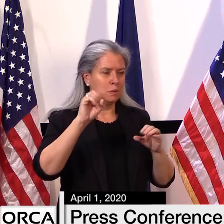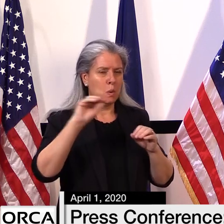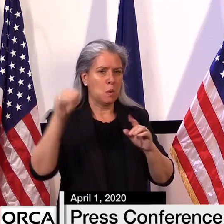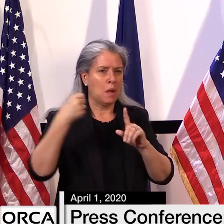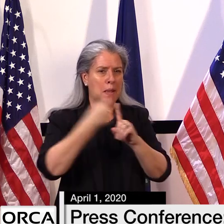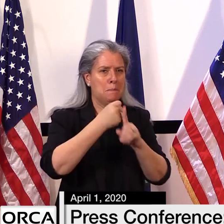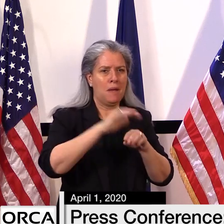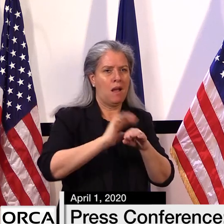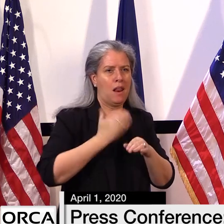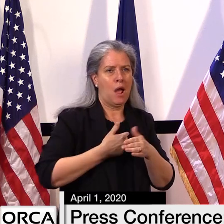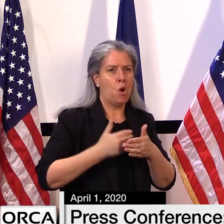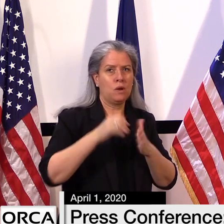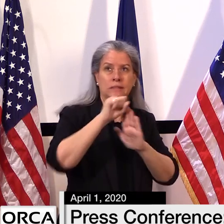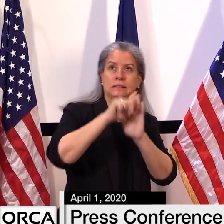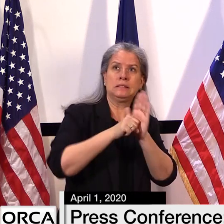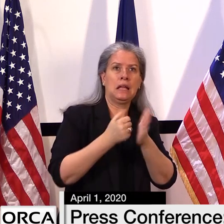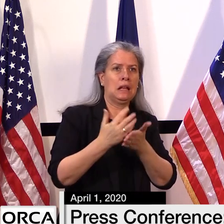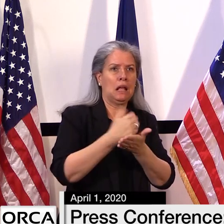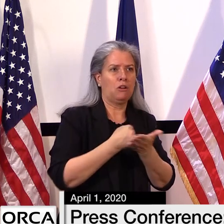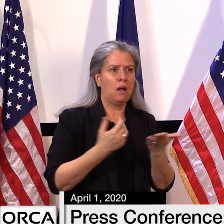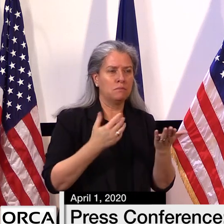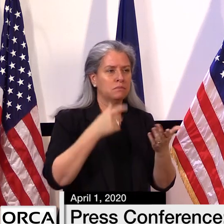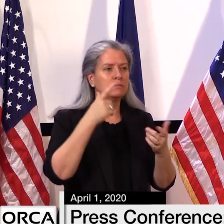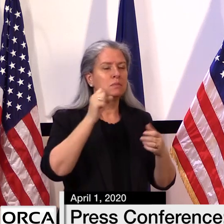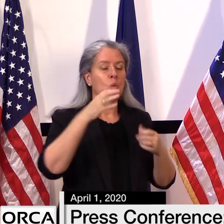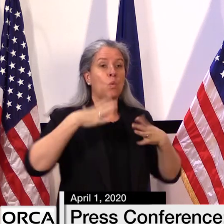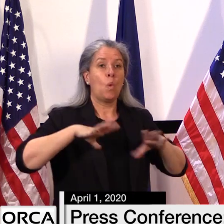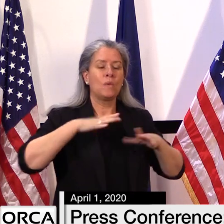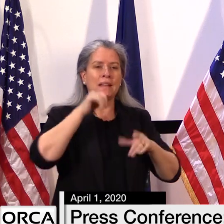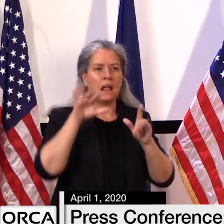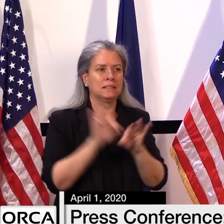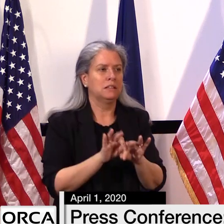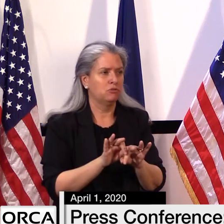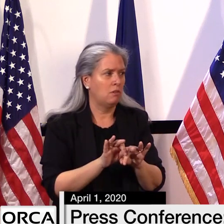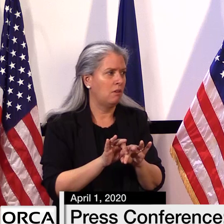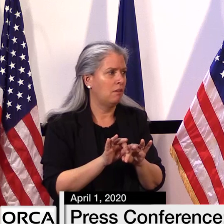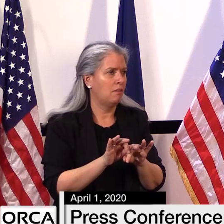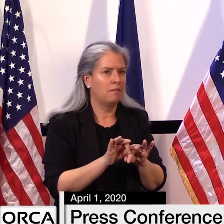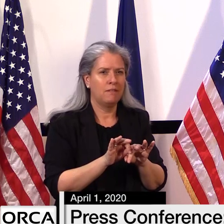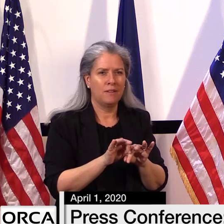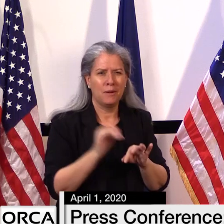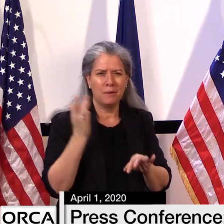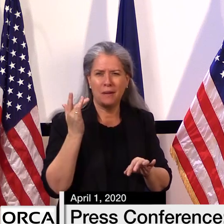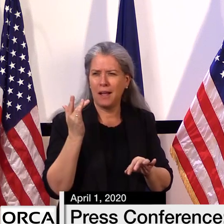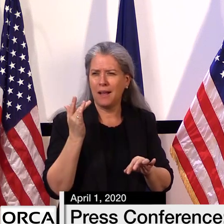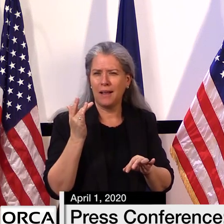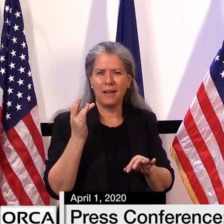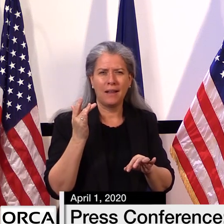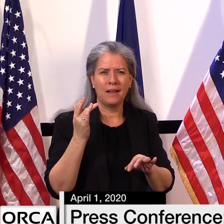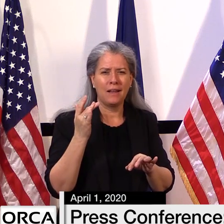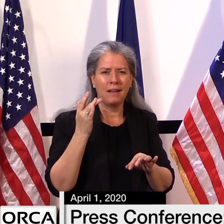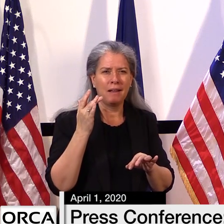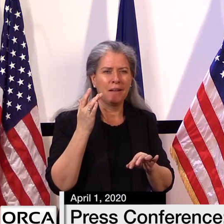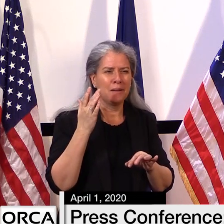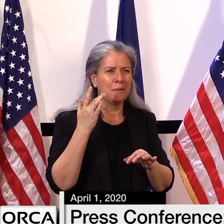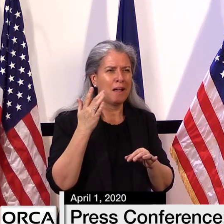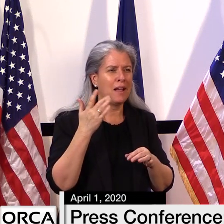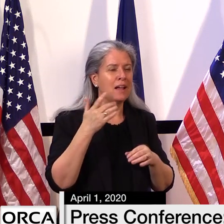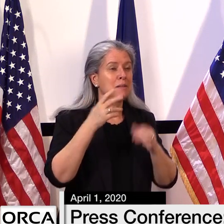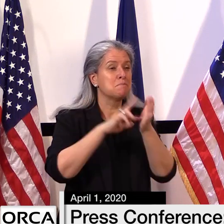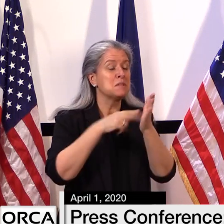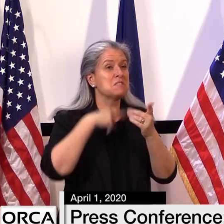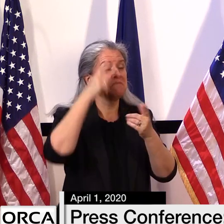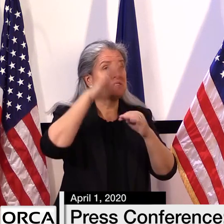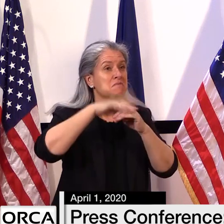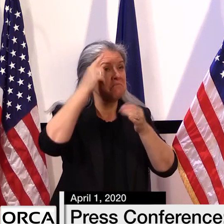that. What we're trying to do, and I hope people understand this, it isn't that we're trying to exclude certain items.